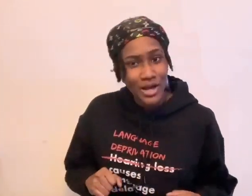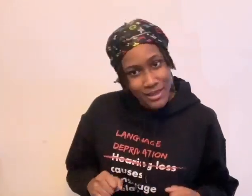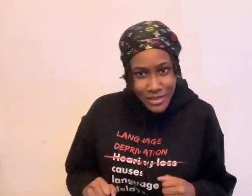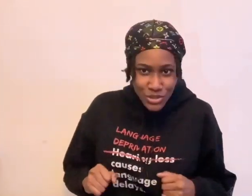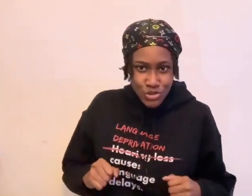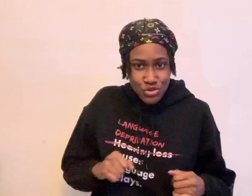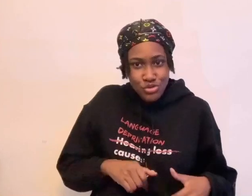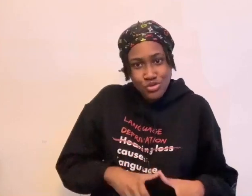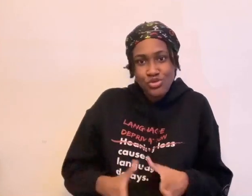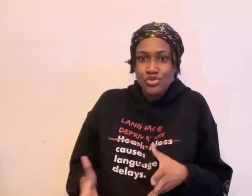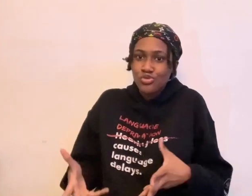challenge.